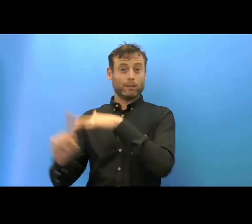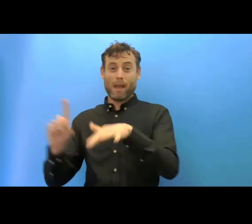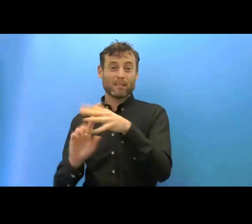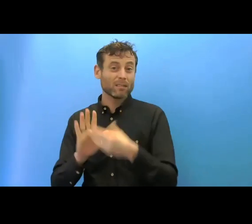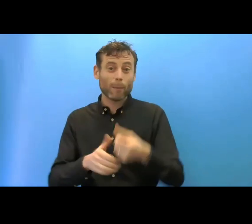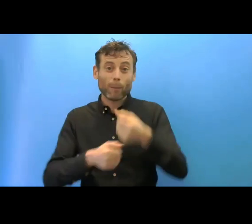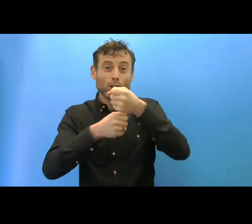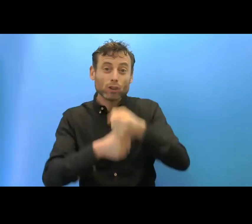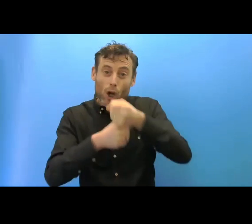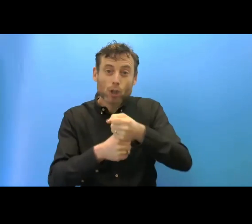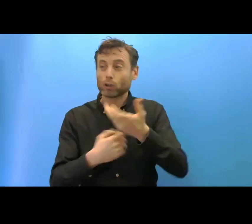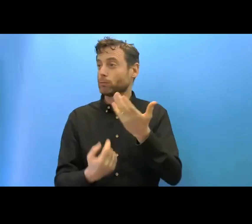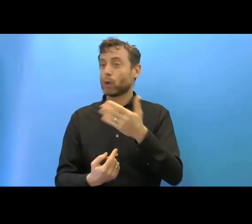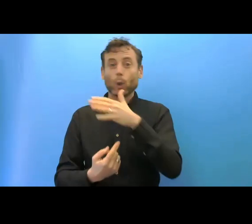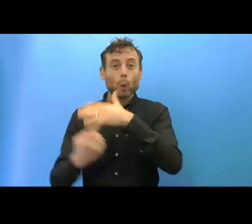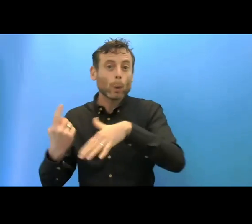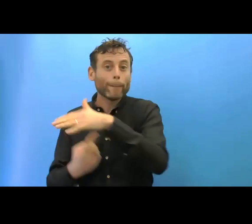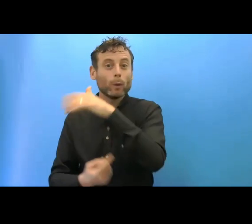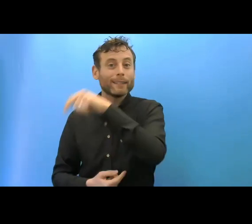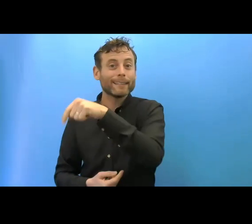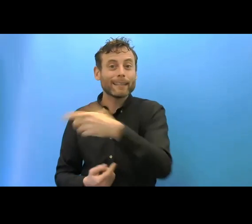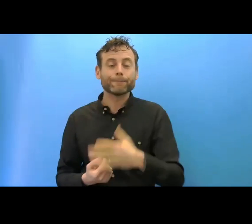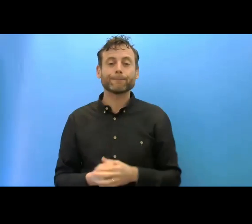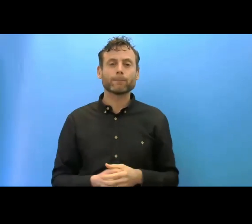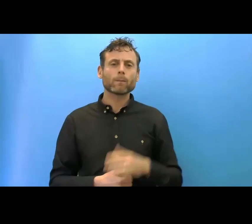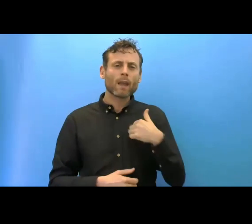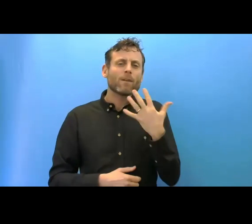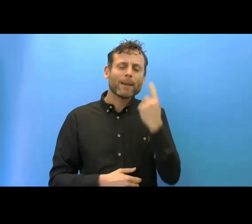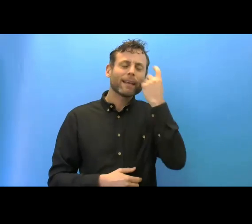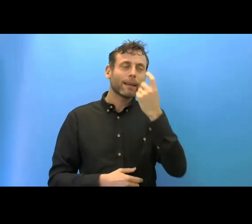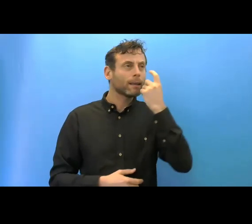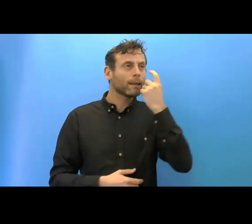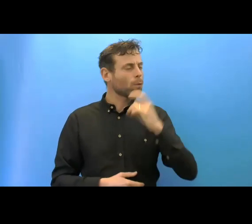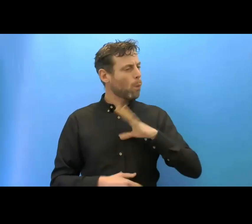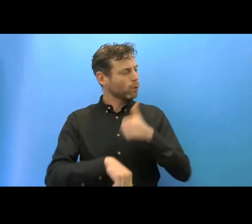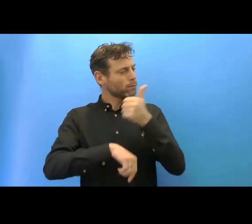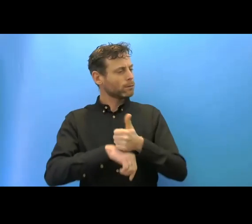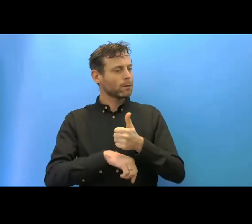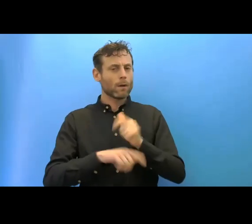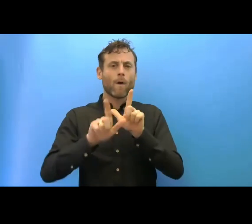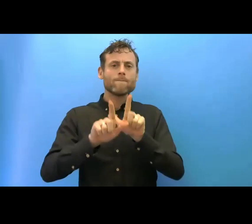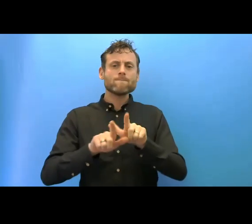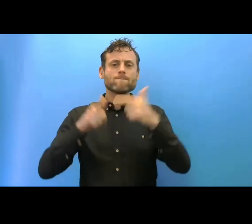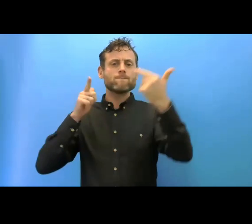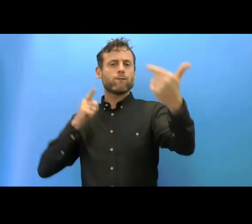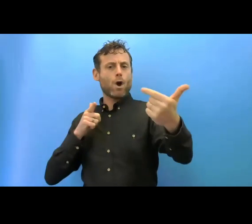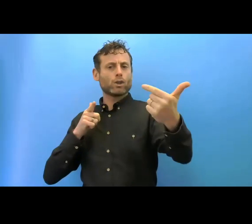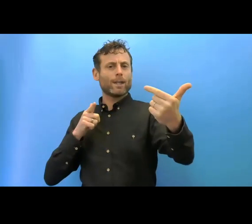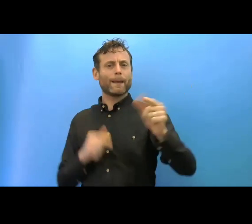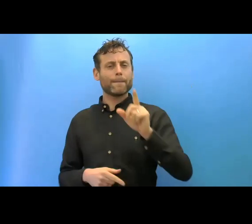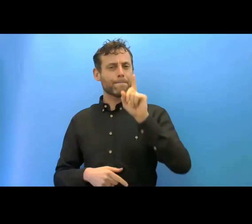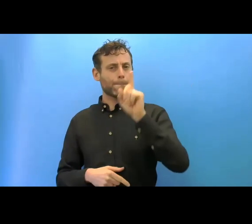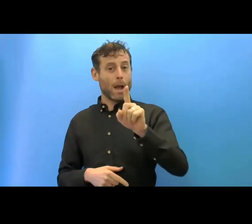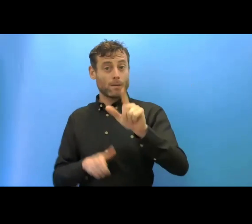community spaces, you name it. I have considered doing it virtually too. I guess what it would need physically is a space, because